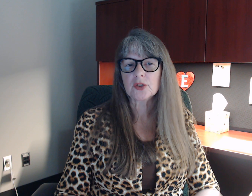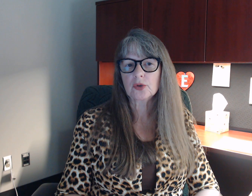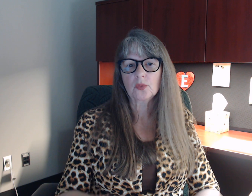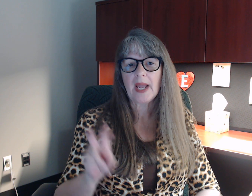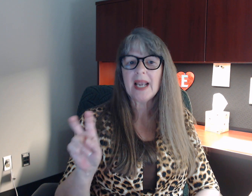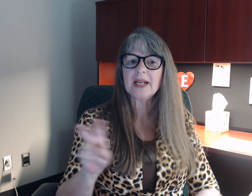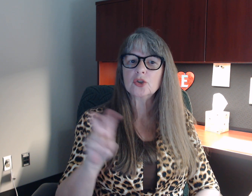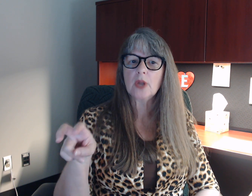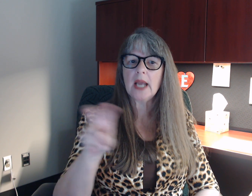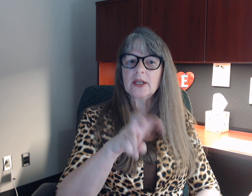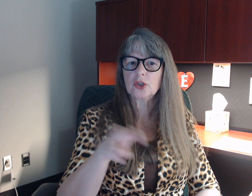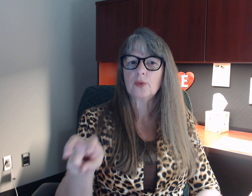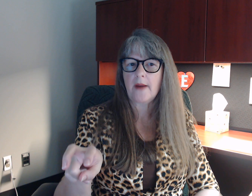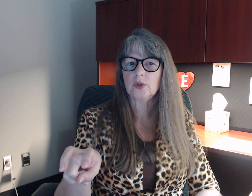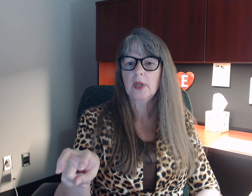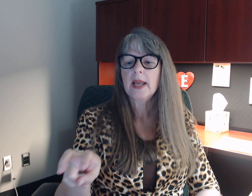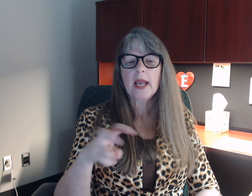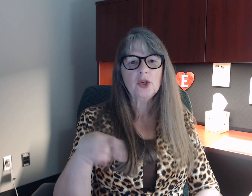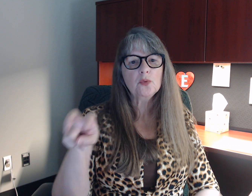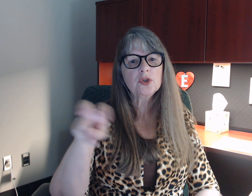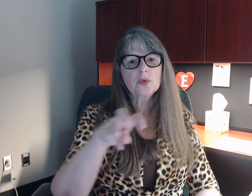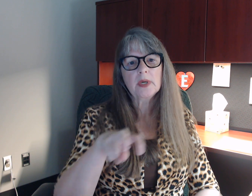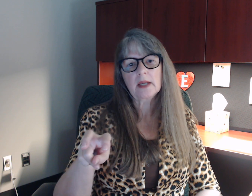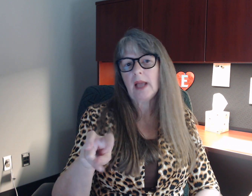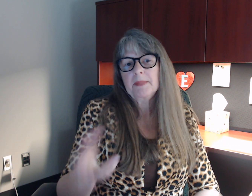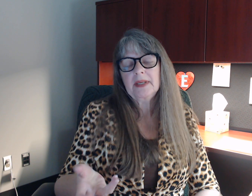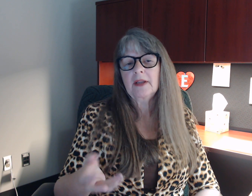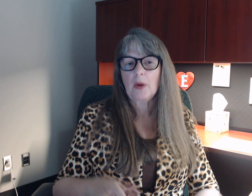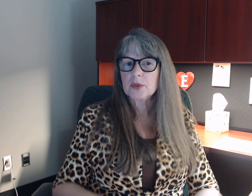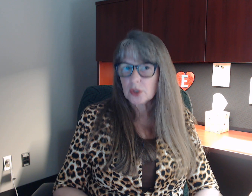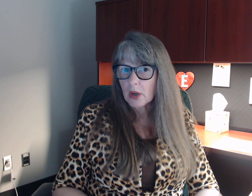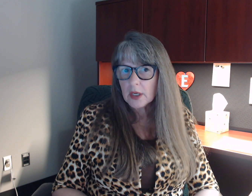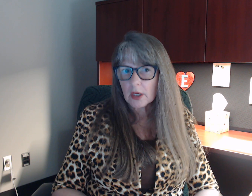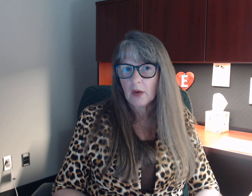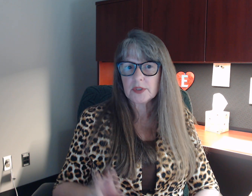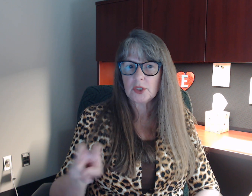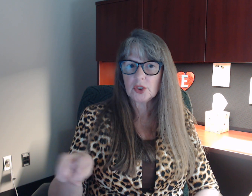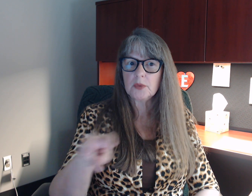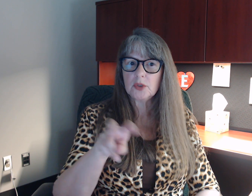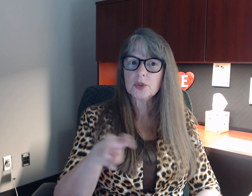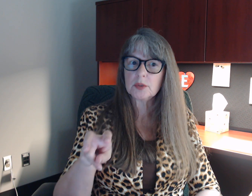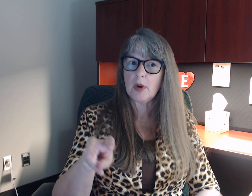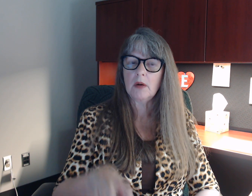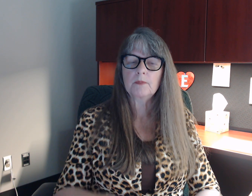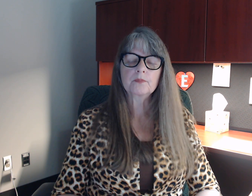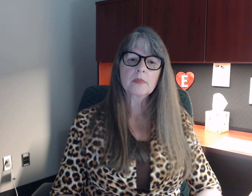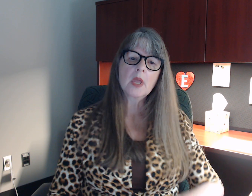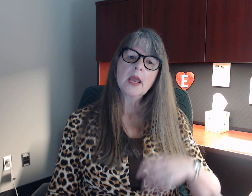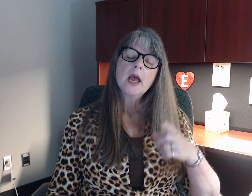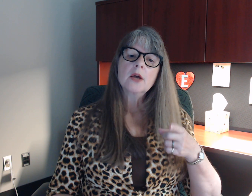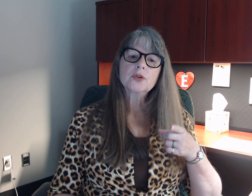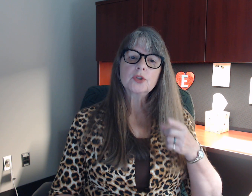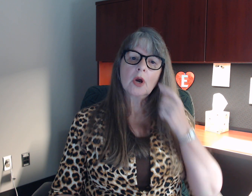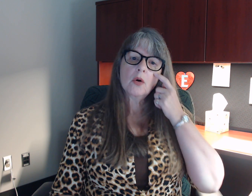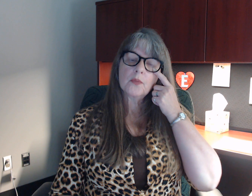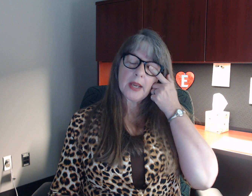way. I like to travel, and you would do it. I mean, if I was in a conversation, I would do it small. So that could be